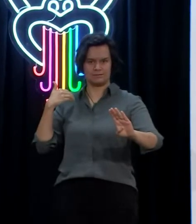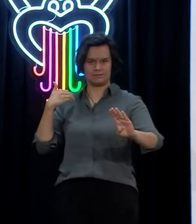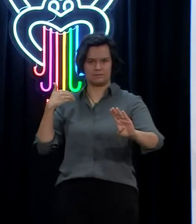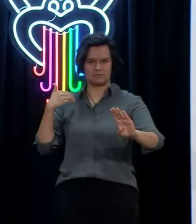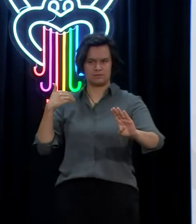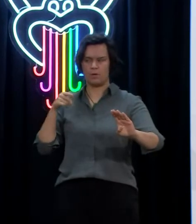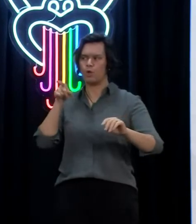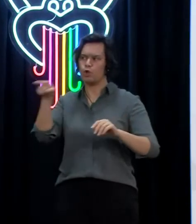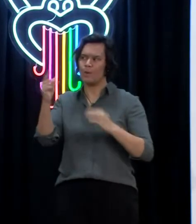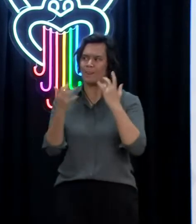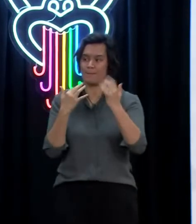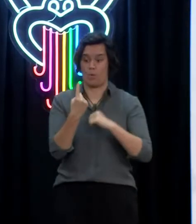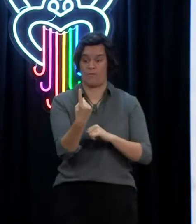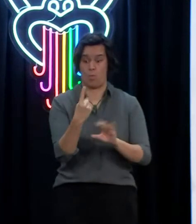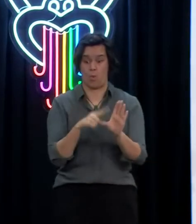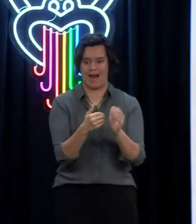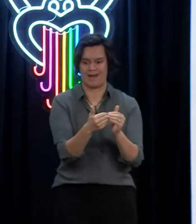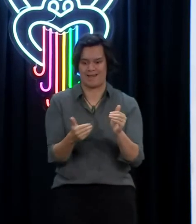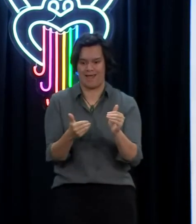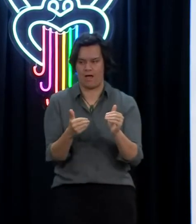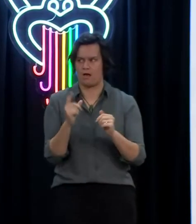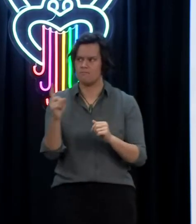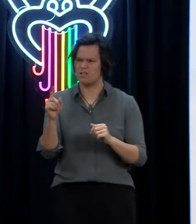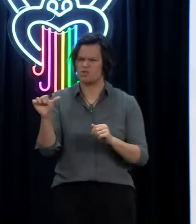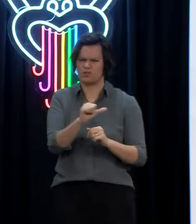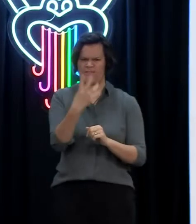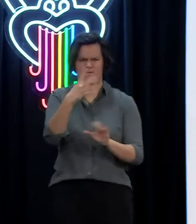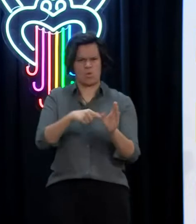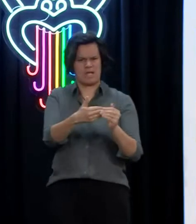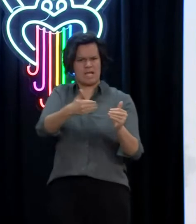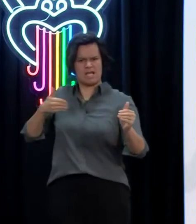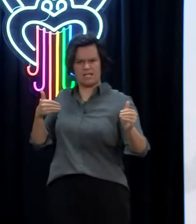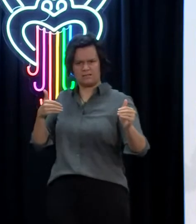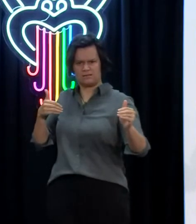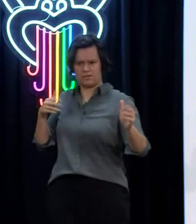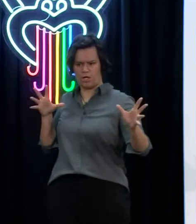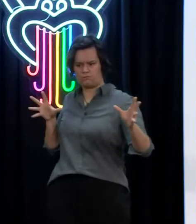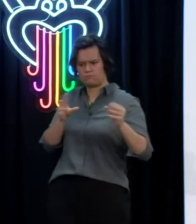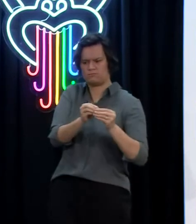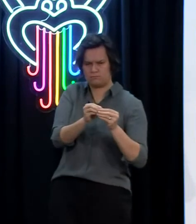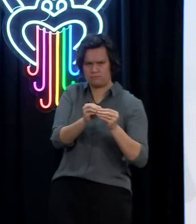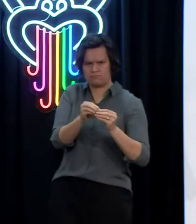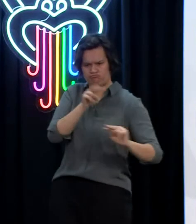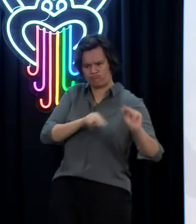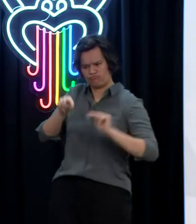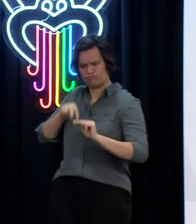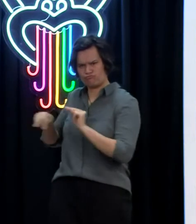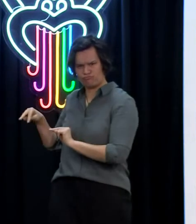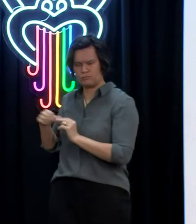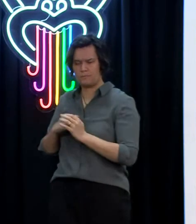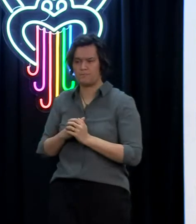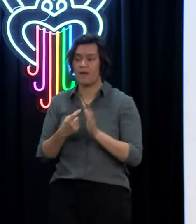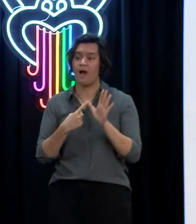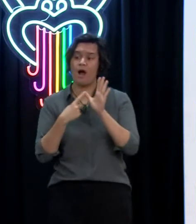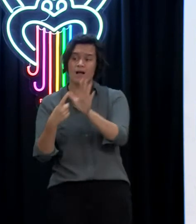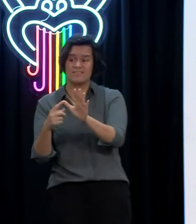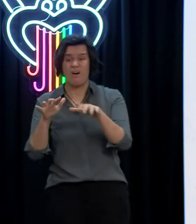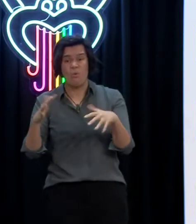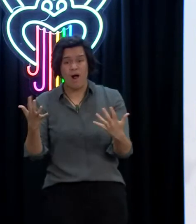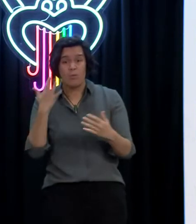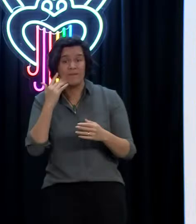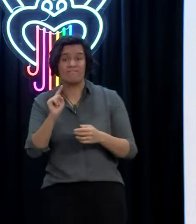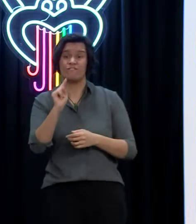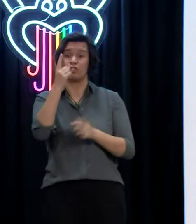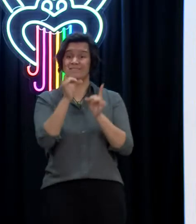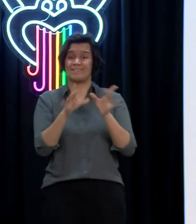we're considering. When we brought in the loss carry-back scheme, it did not have particularly large take-up from businesses. And so